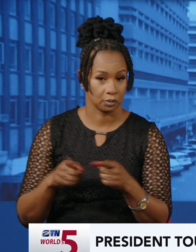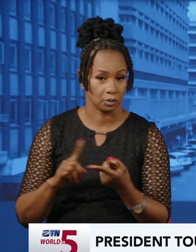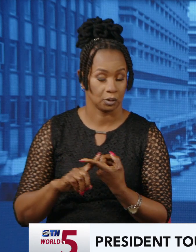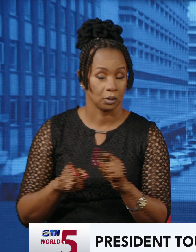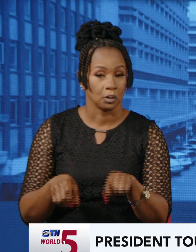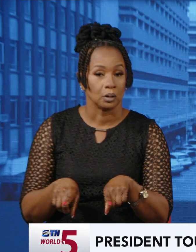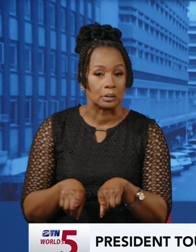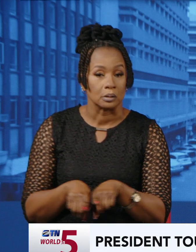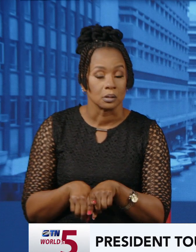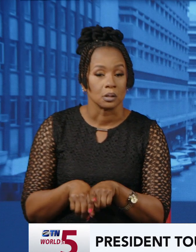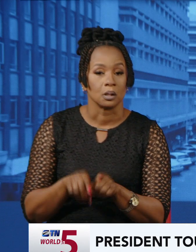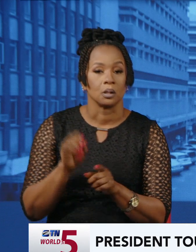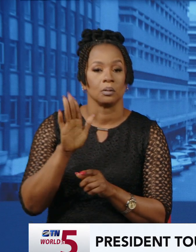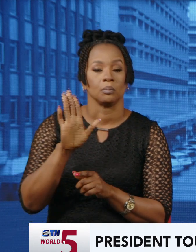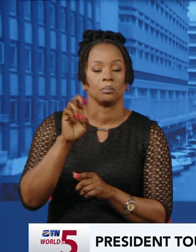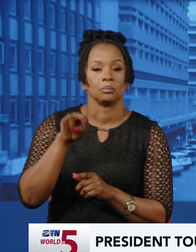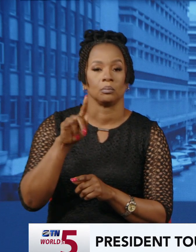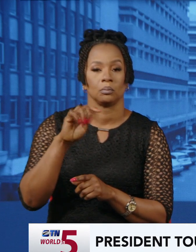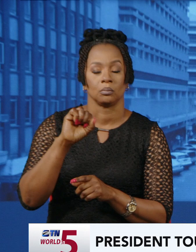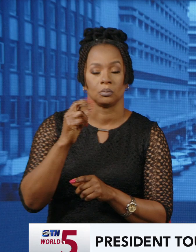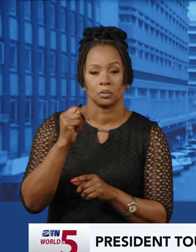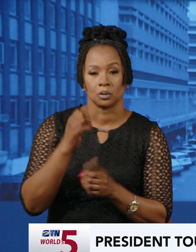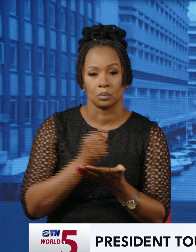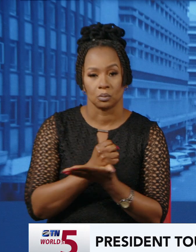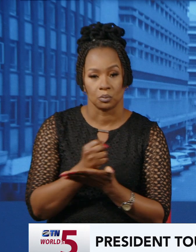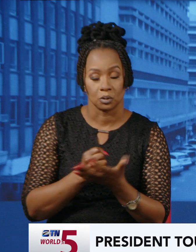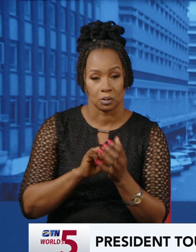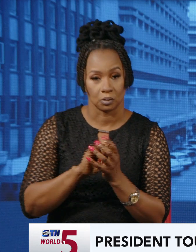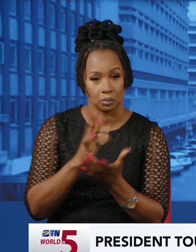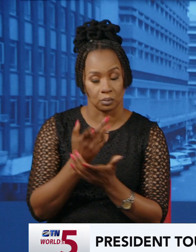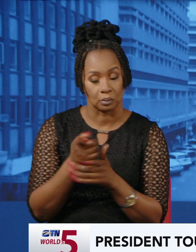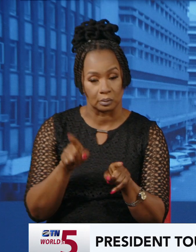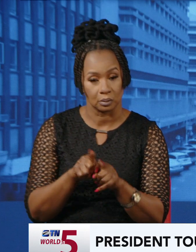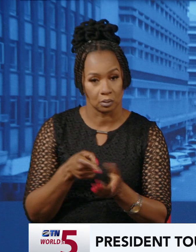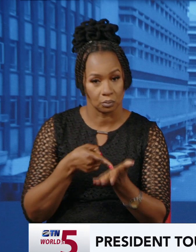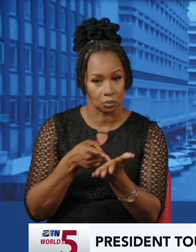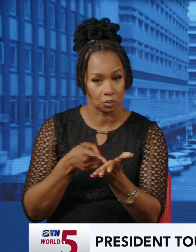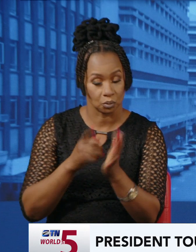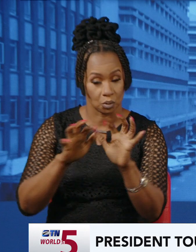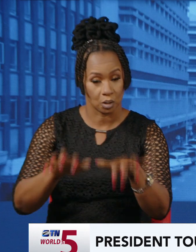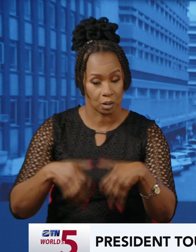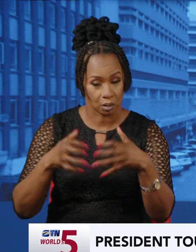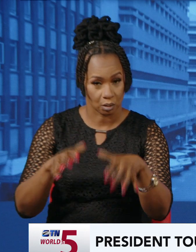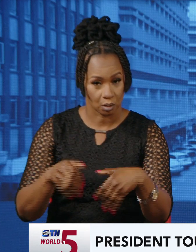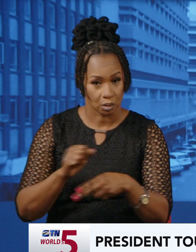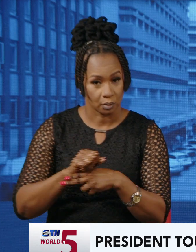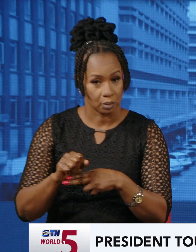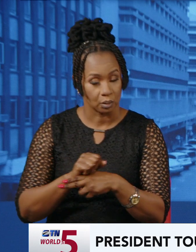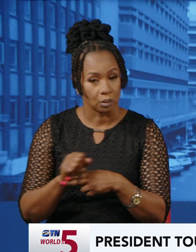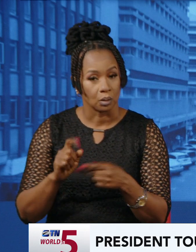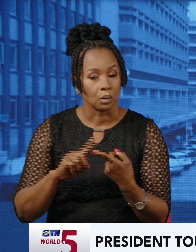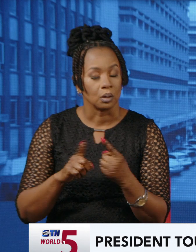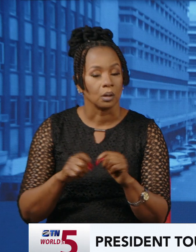Lutang project serves as a model for rural development, showcasing effective agricultural practices,